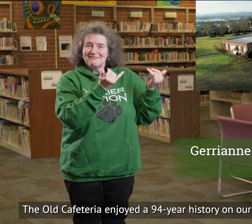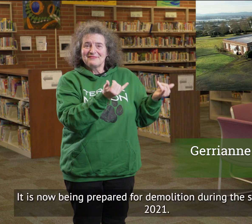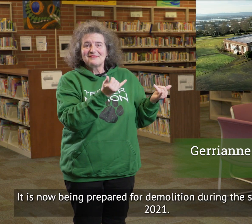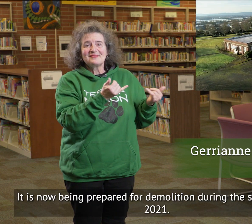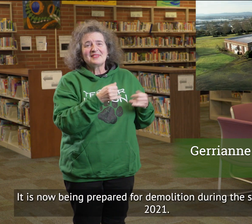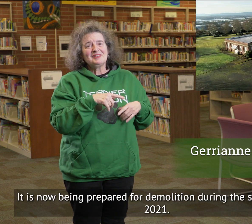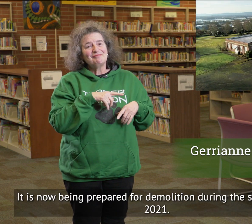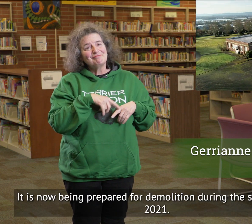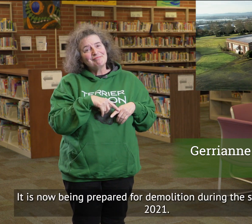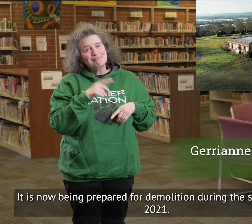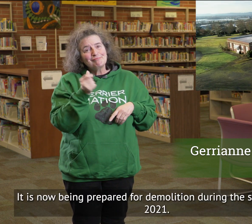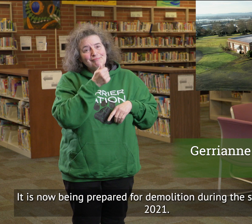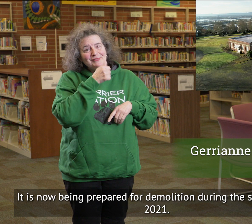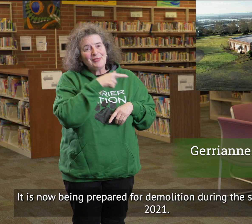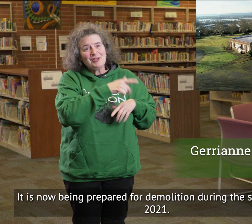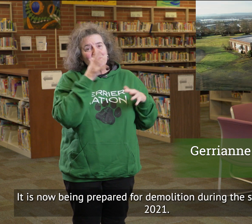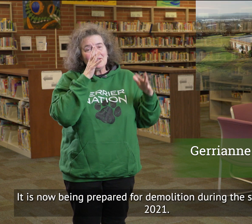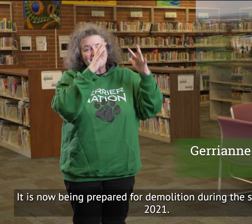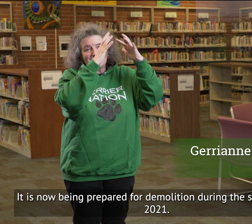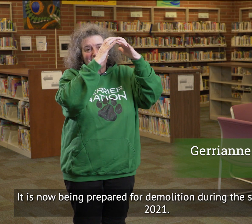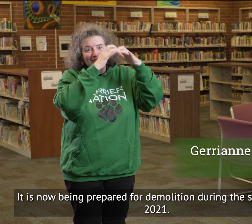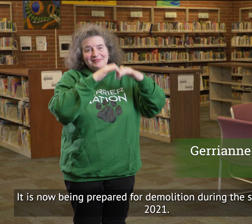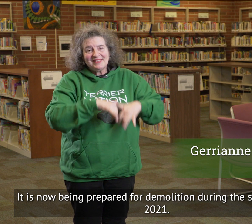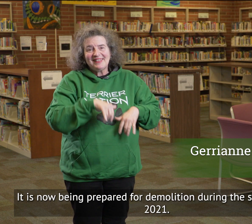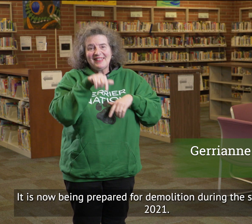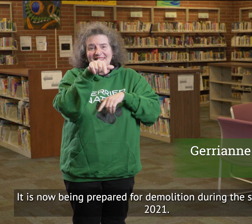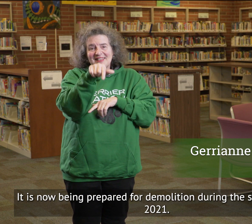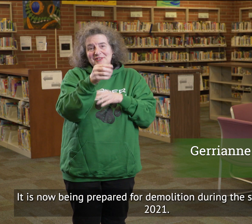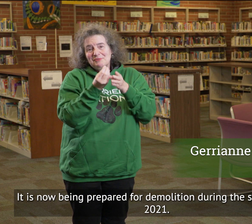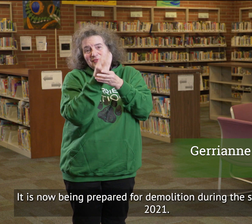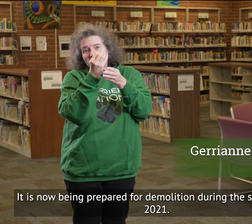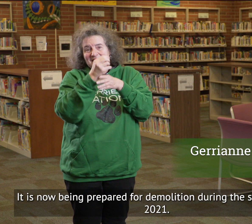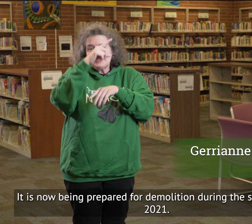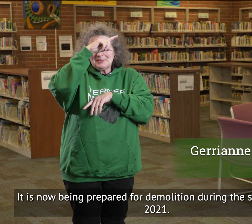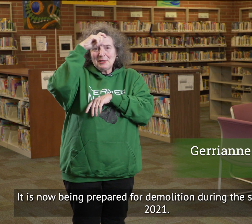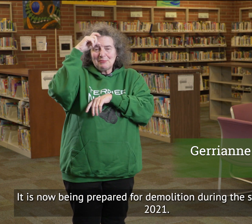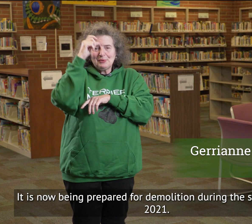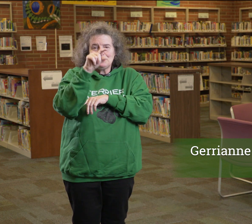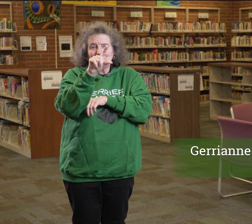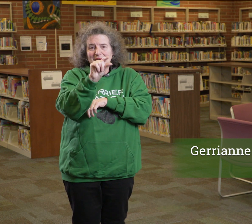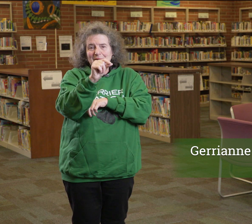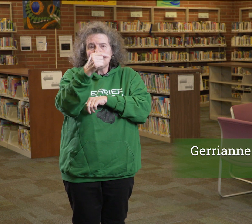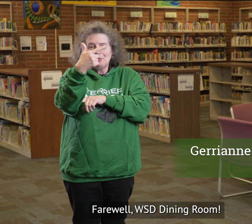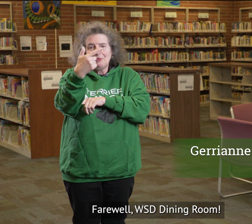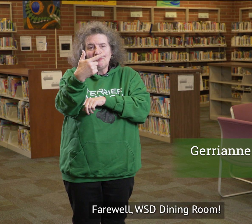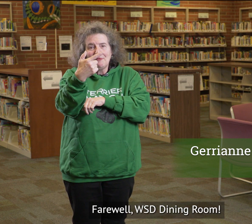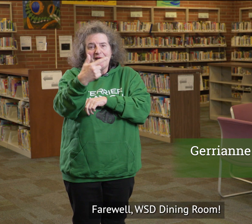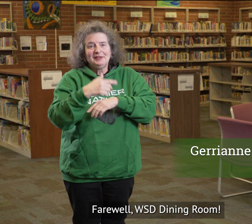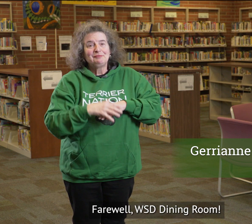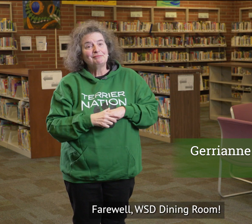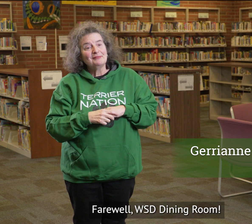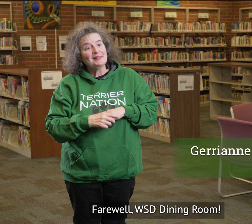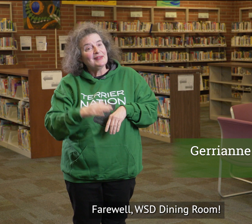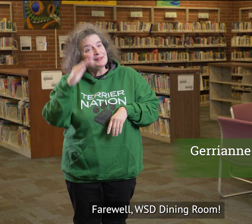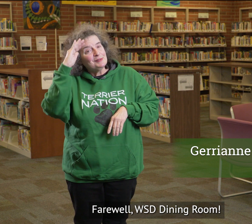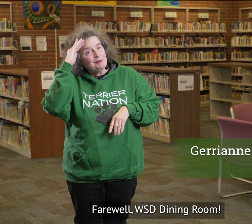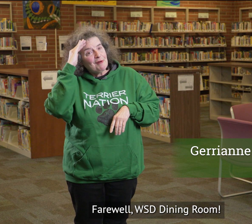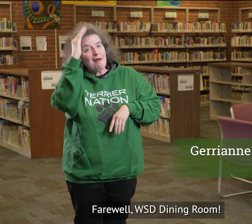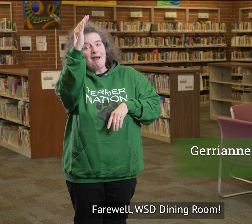It is now being prepared for demolition during the summer of 2021. Farewell, WSD Dining Room.